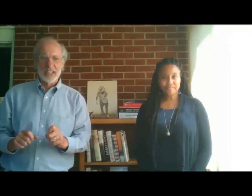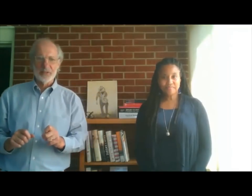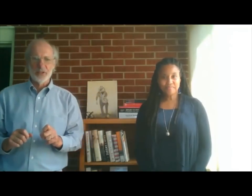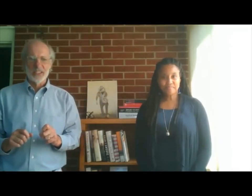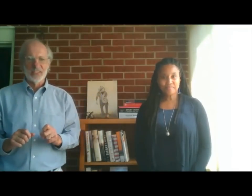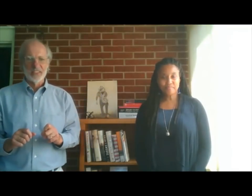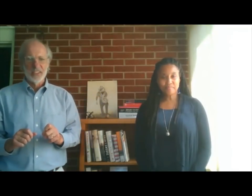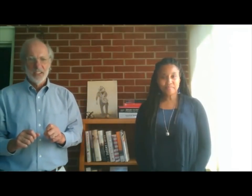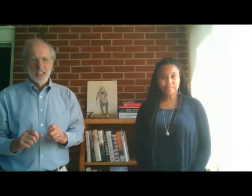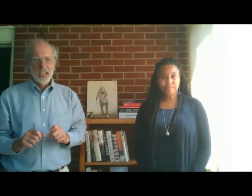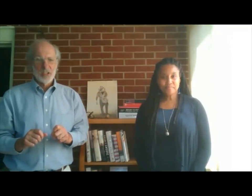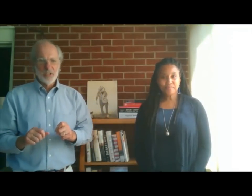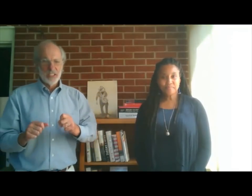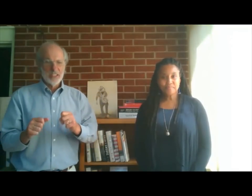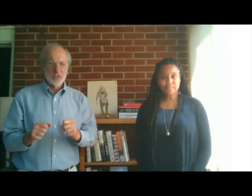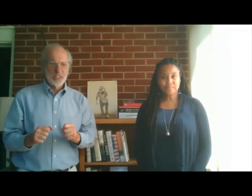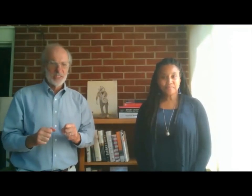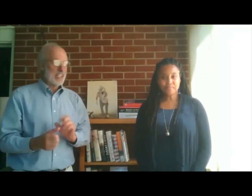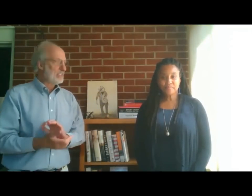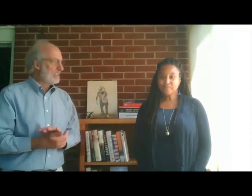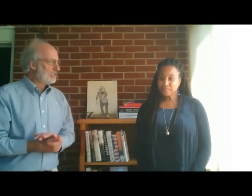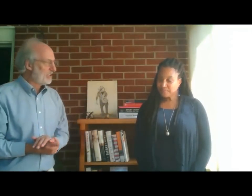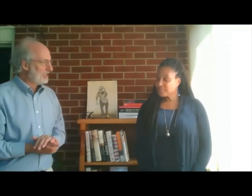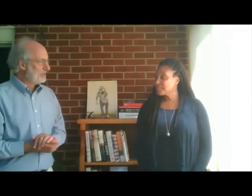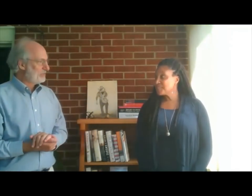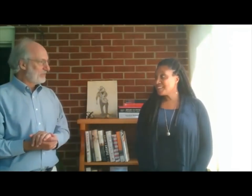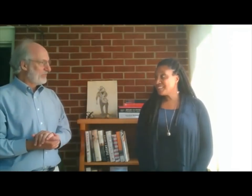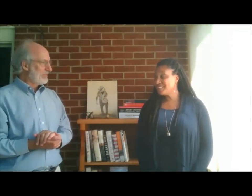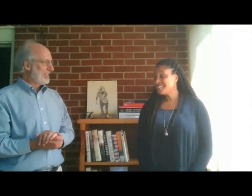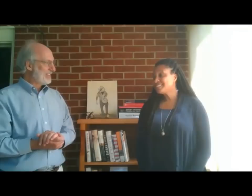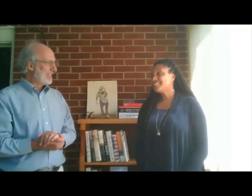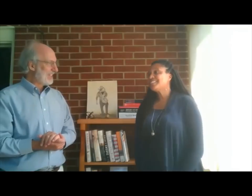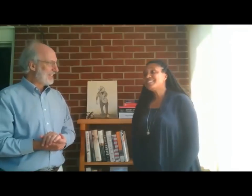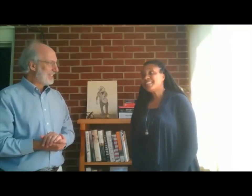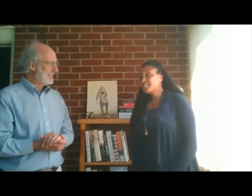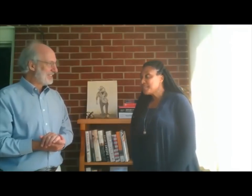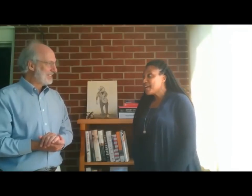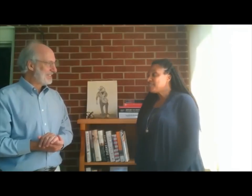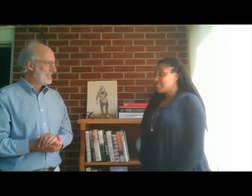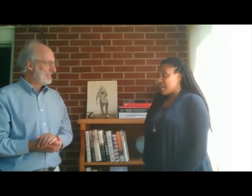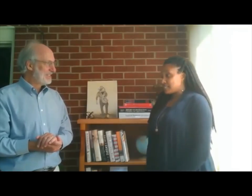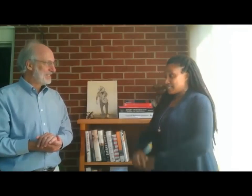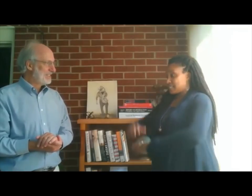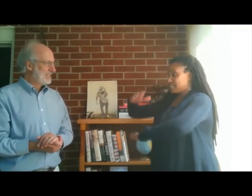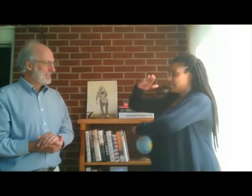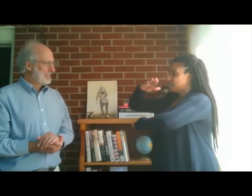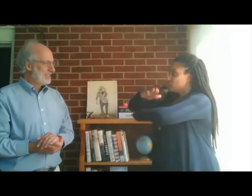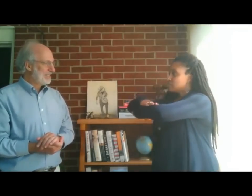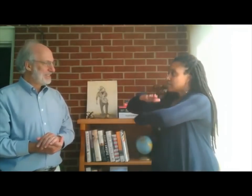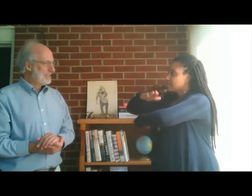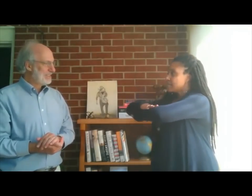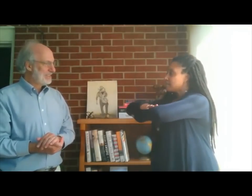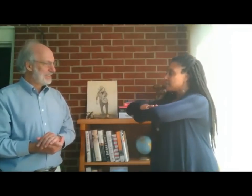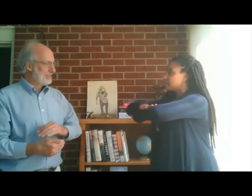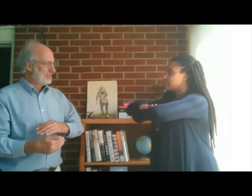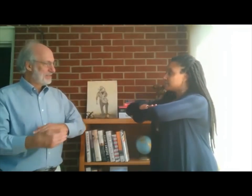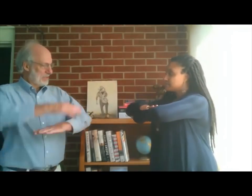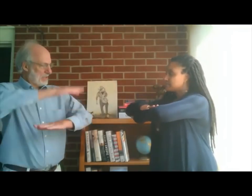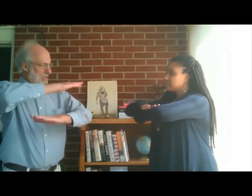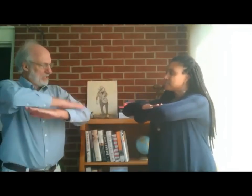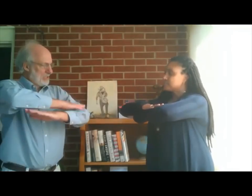a minute after this. You ready to teach me this last set, Tanya? Ready? Okay. Next we have desk. It's just like